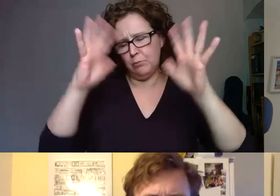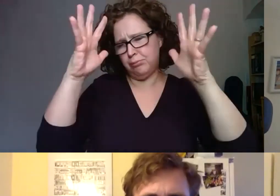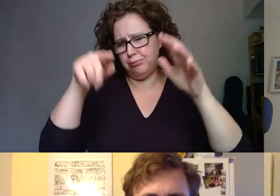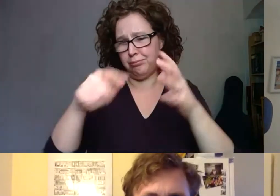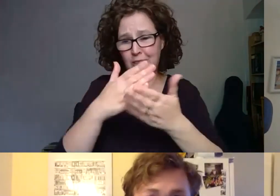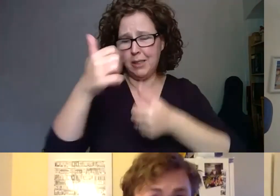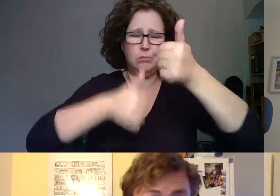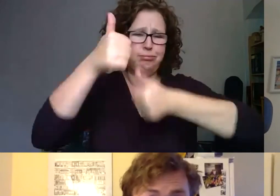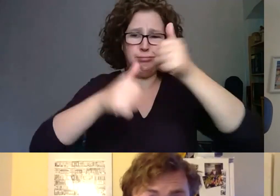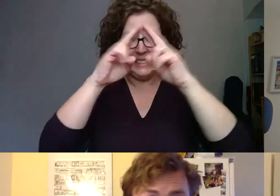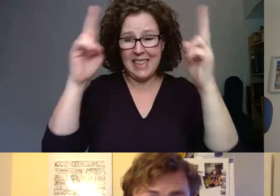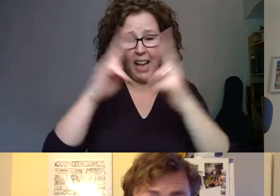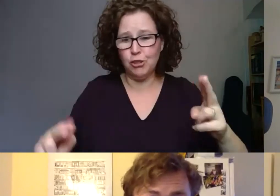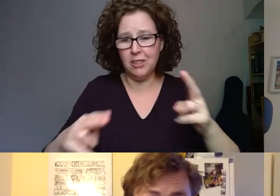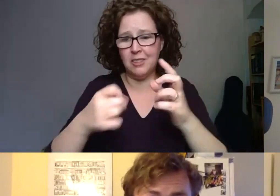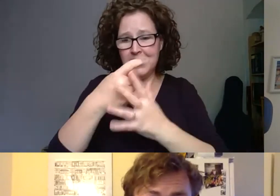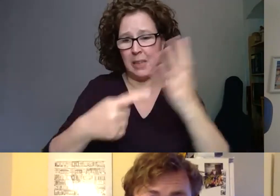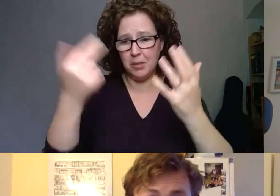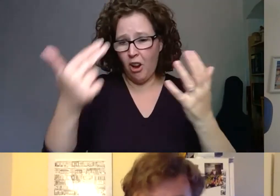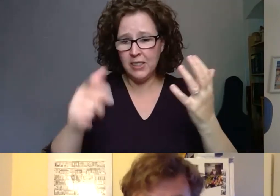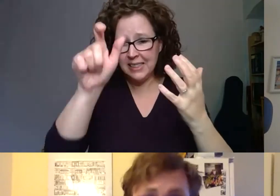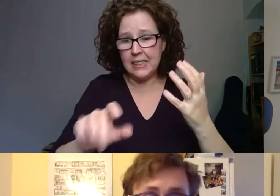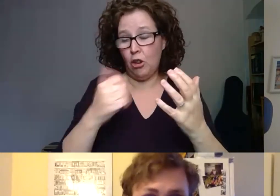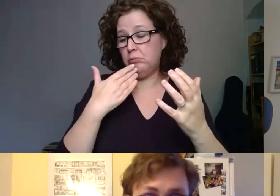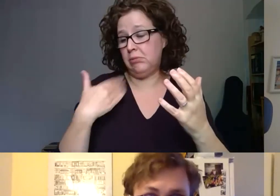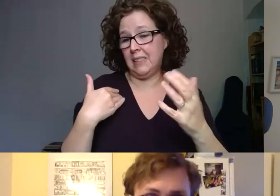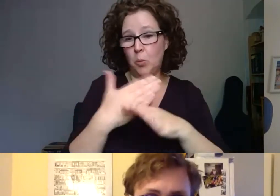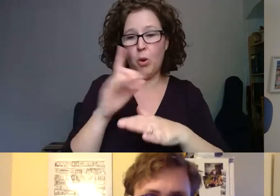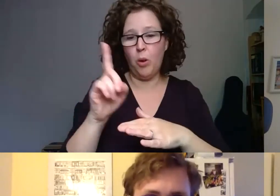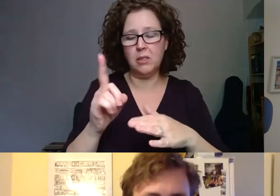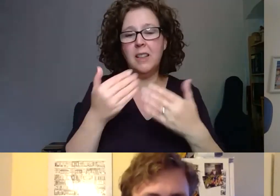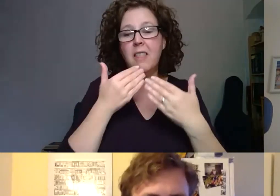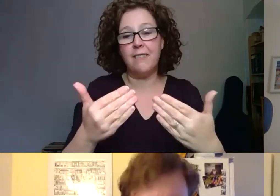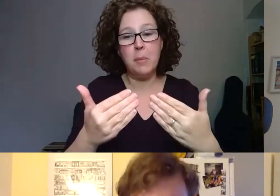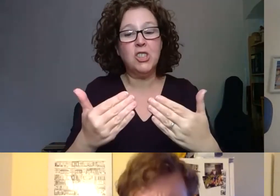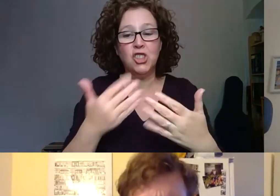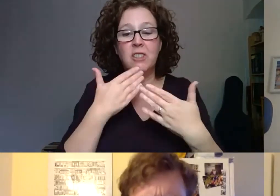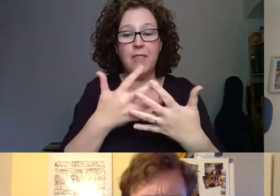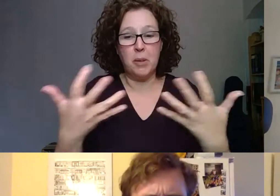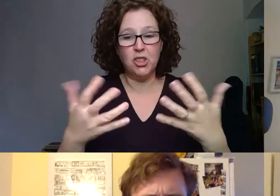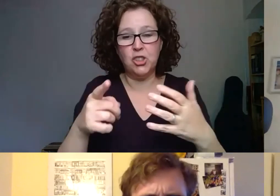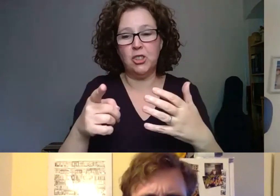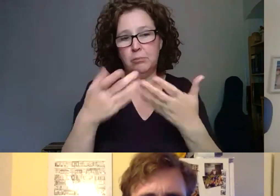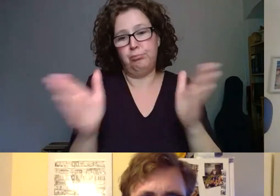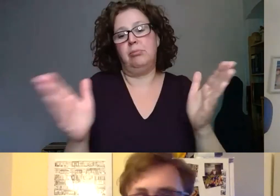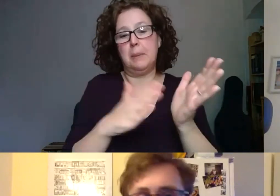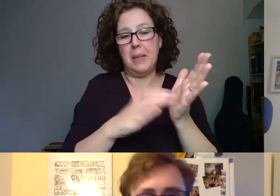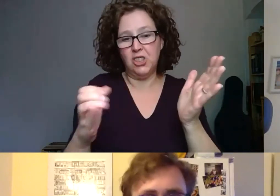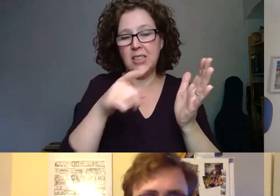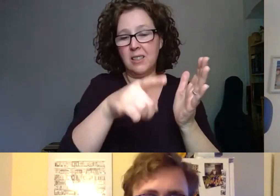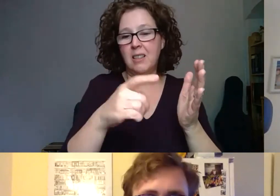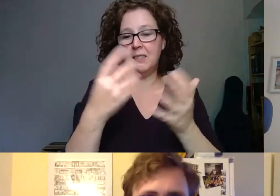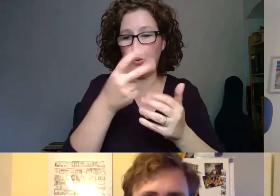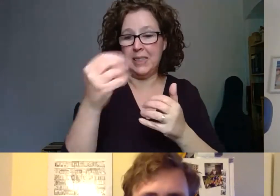artists. Recent work includes Thank You Very Much, which premiered in July 2019 at Manchester International Festival.